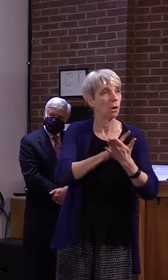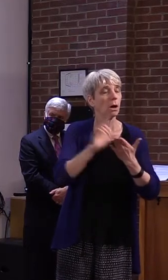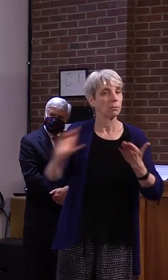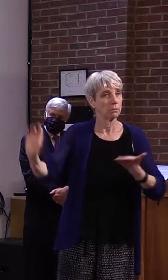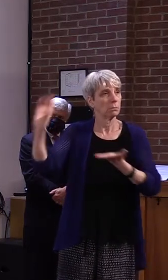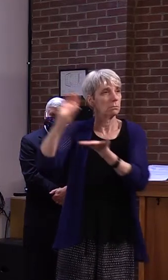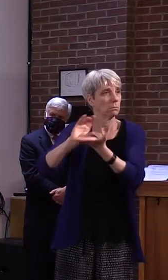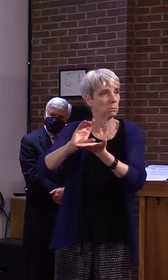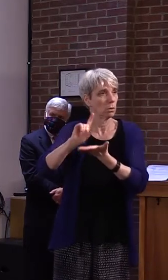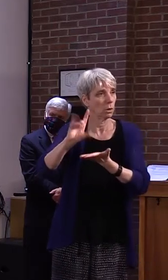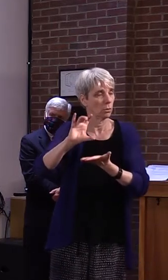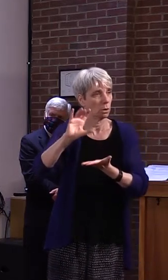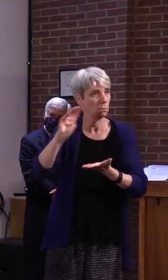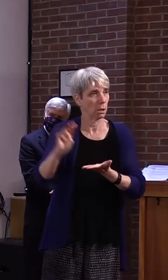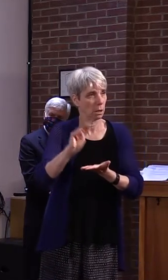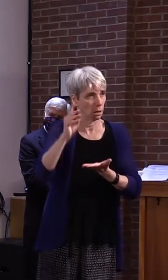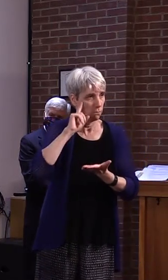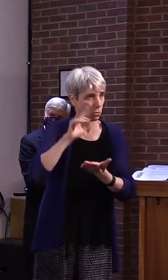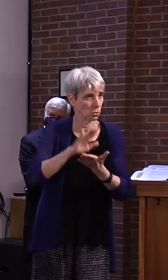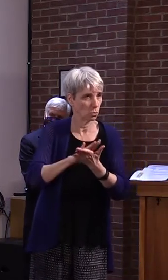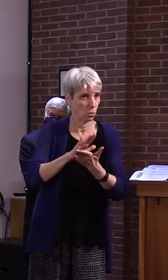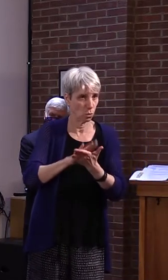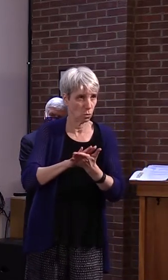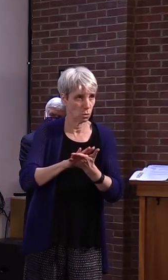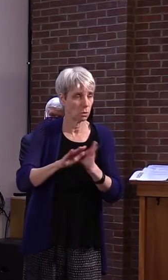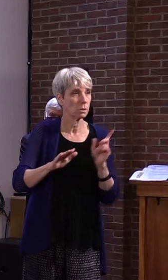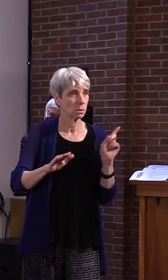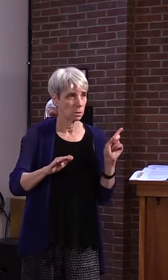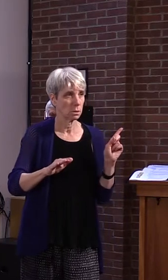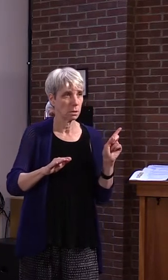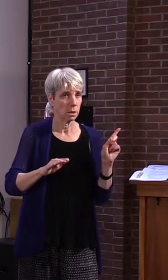put aside $100 million for this reopening,